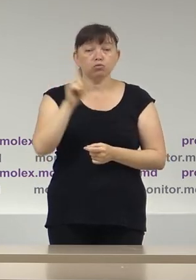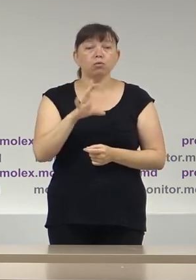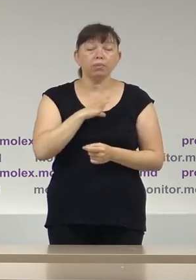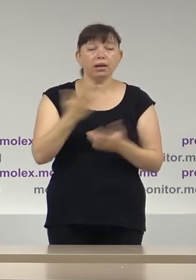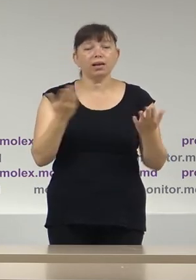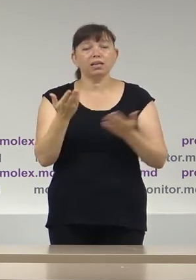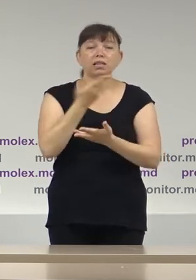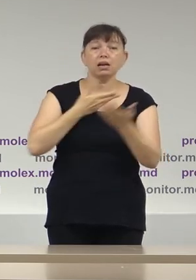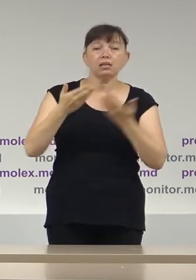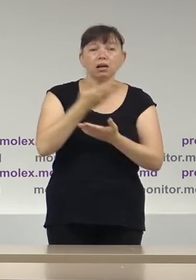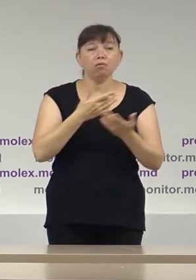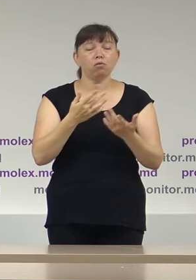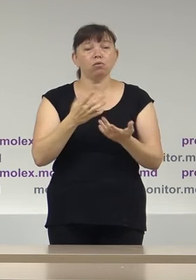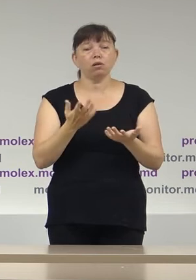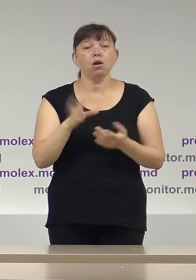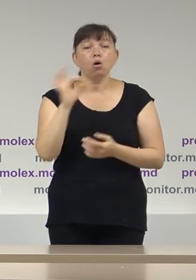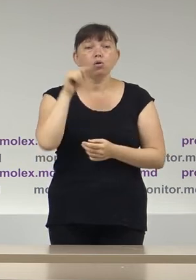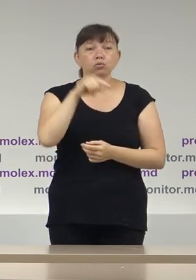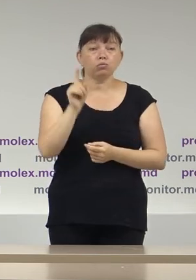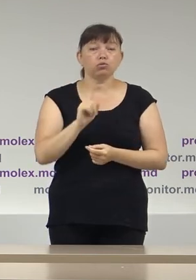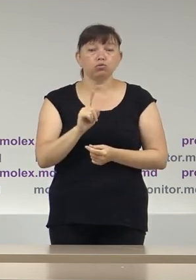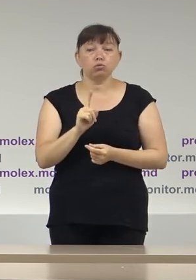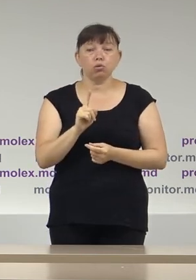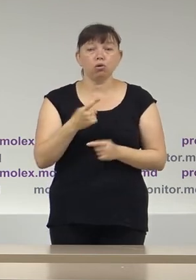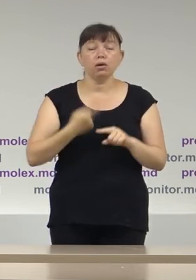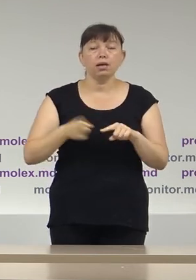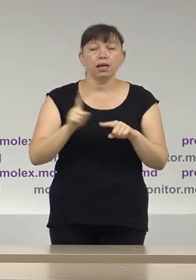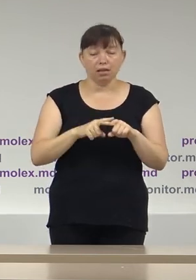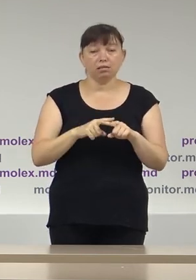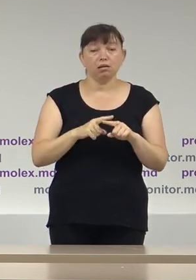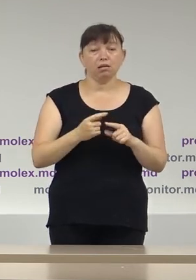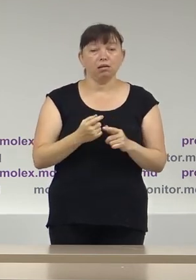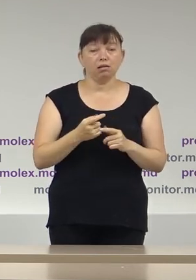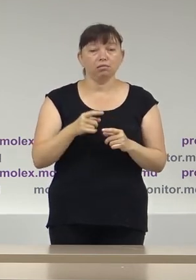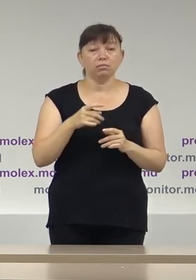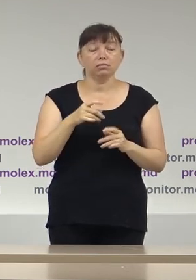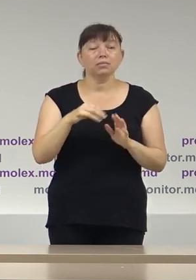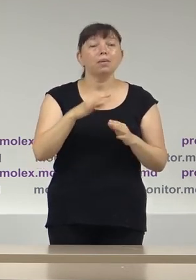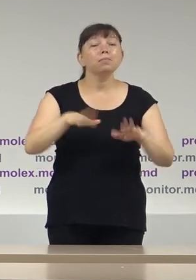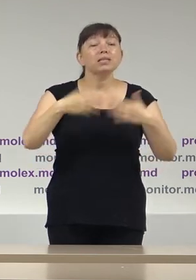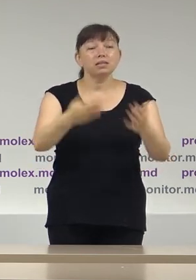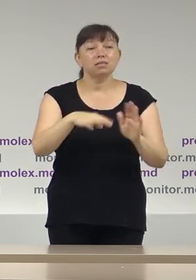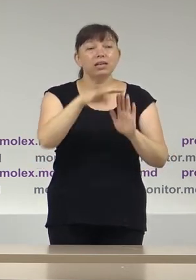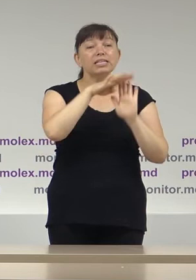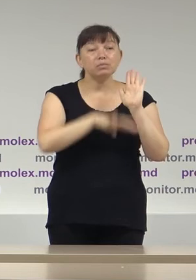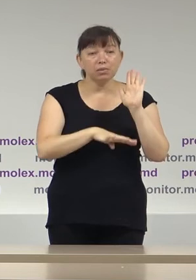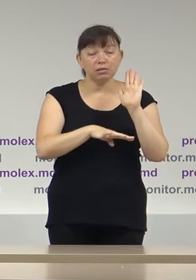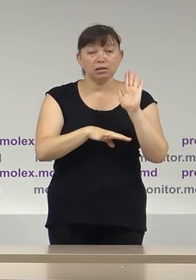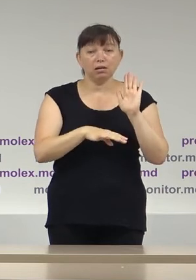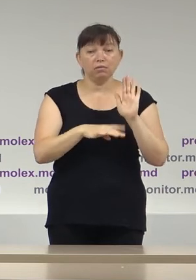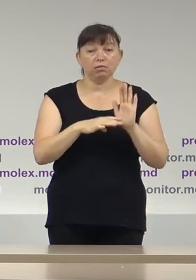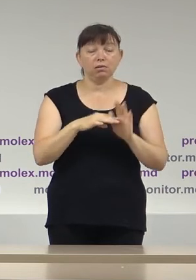And here, given the public discussions, whether It is